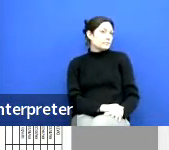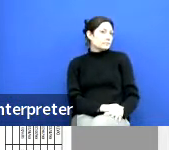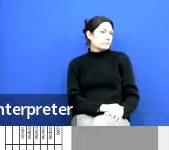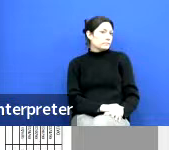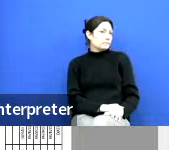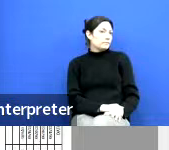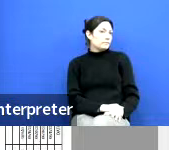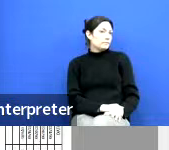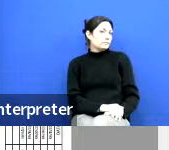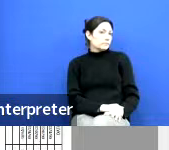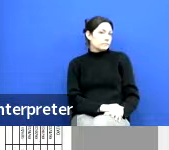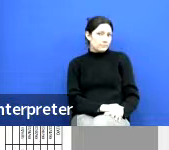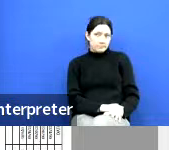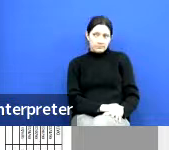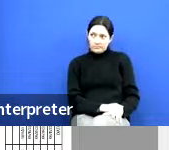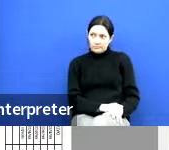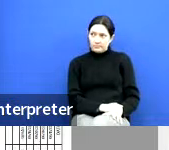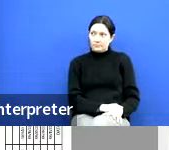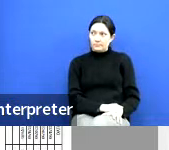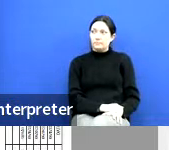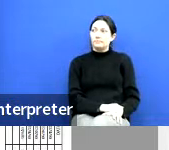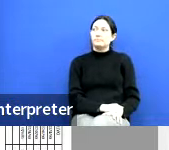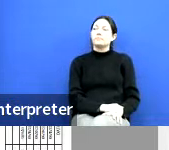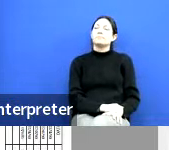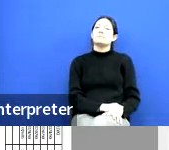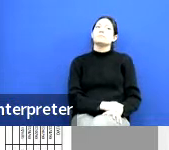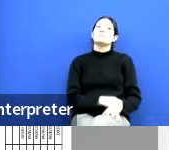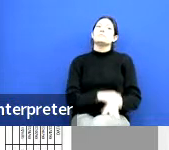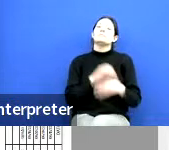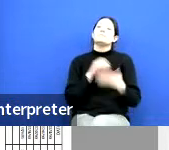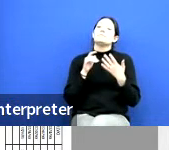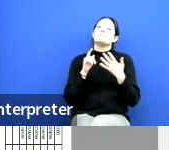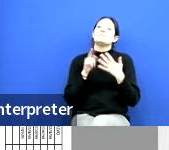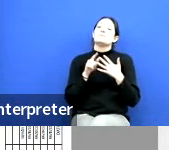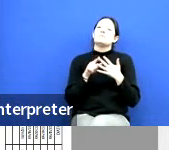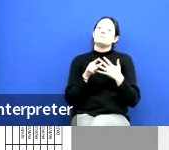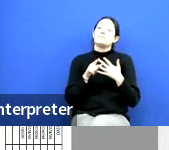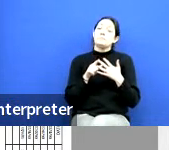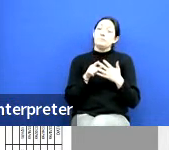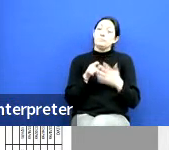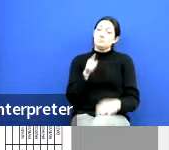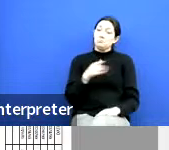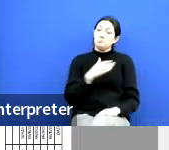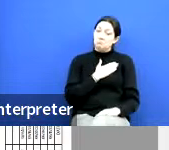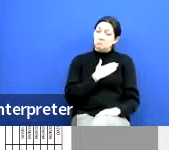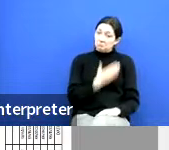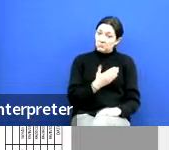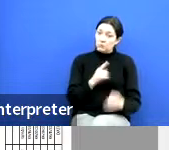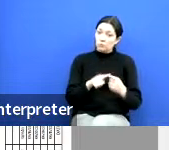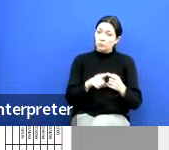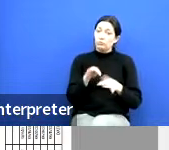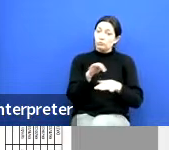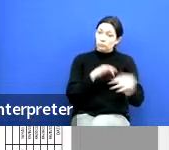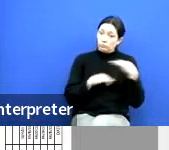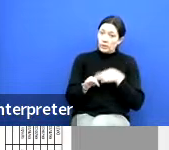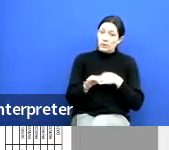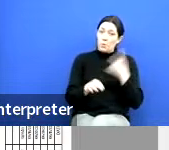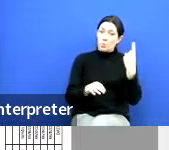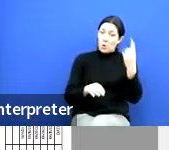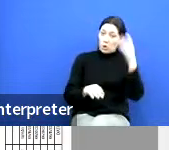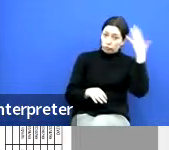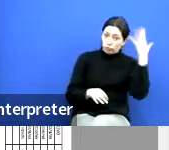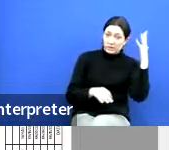And then, based off of your willingness to do the 2-for-1 tree, we did put that in there. So again, that if there's any hardwood